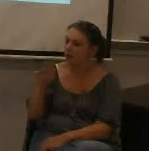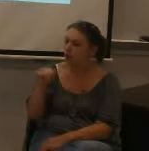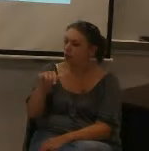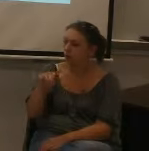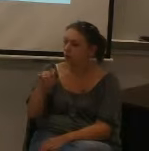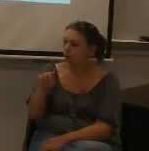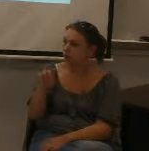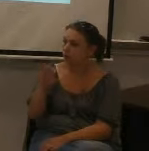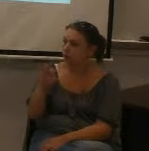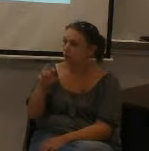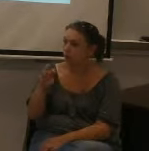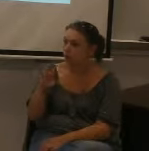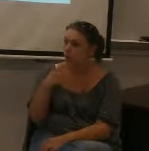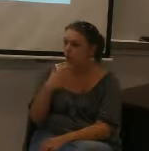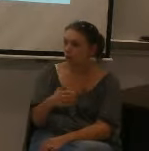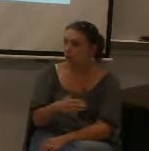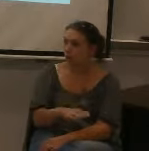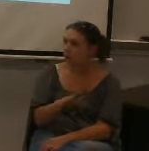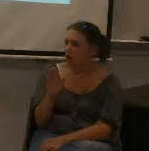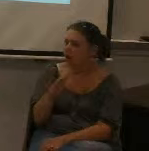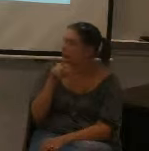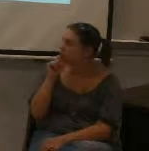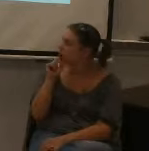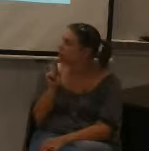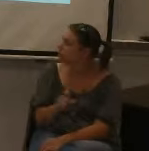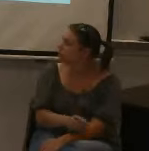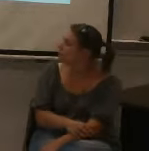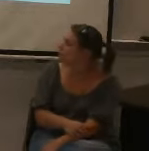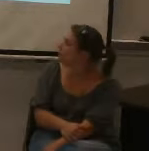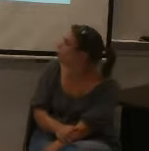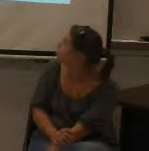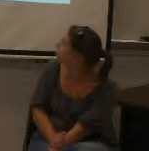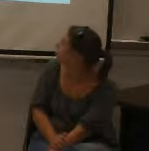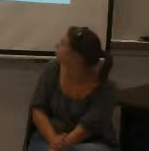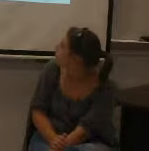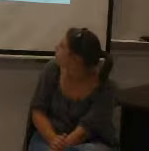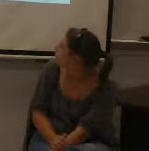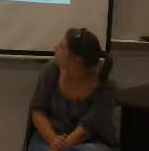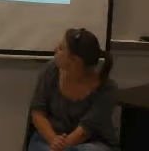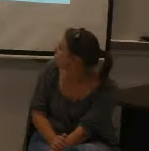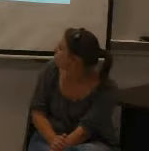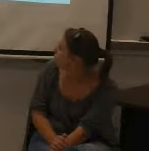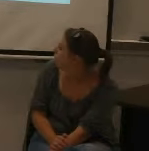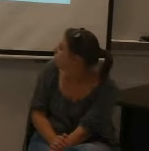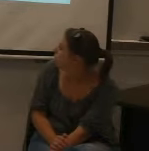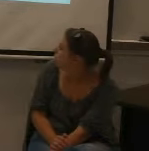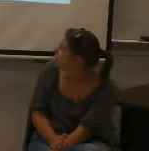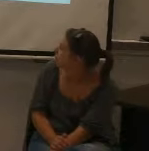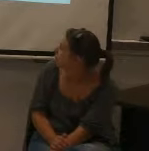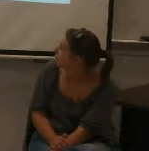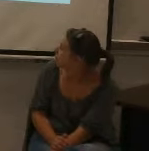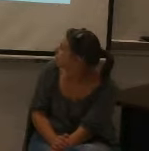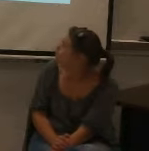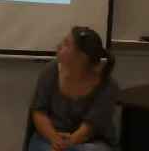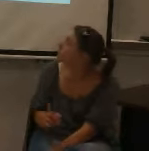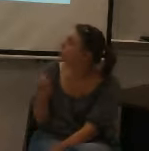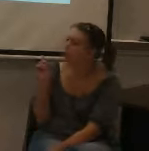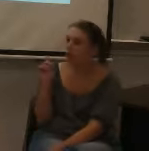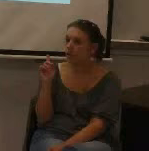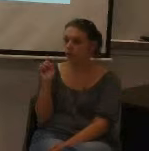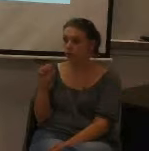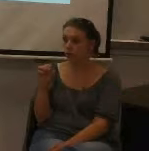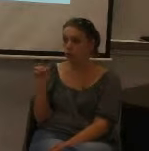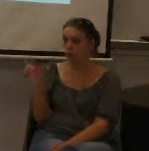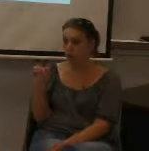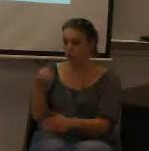a bit. But it never dries. Now at Dodge City, this is just on the other side of the Ogallala